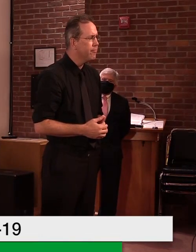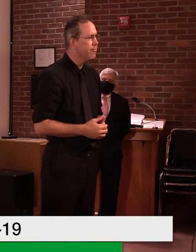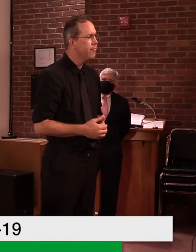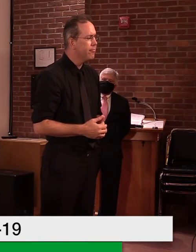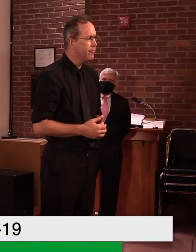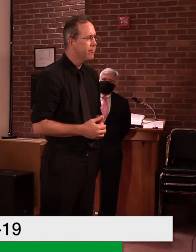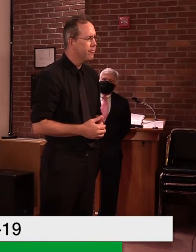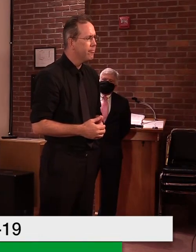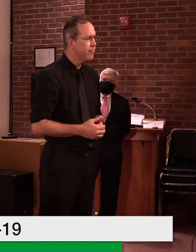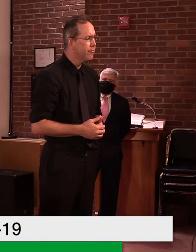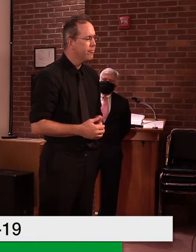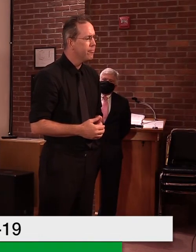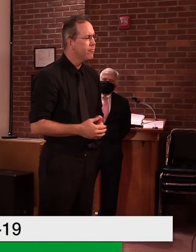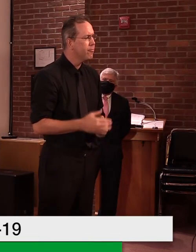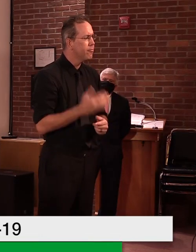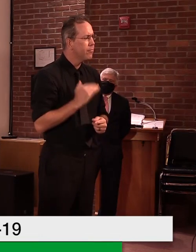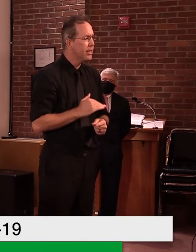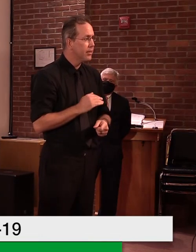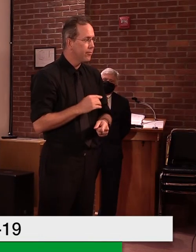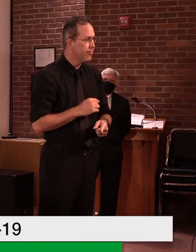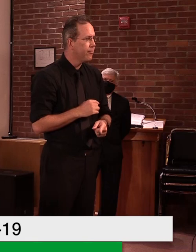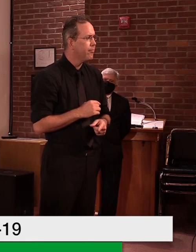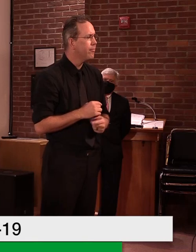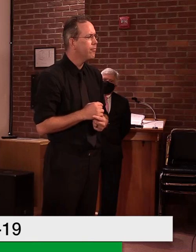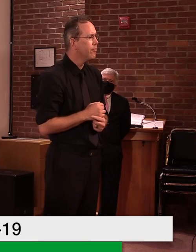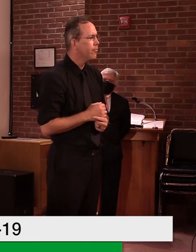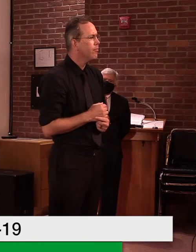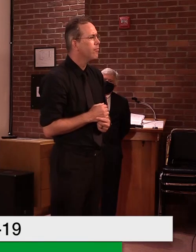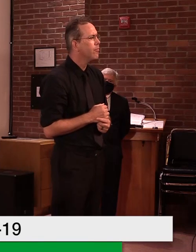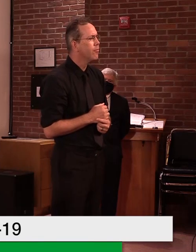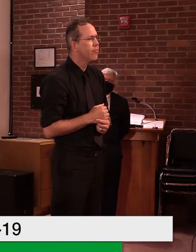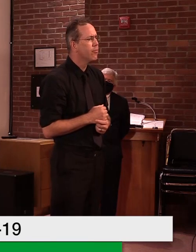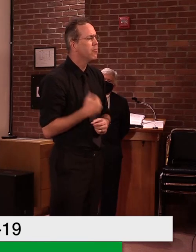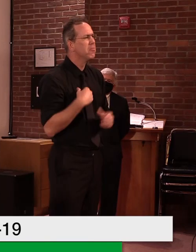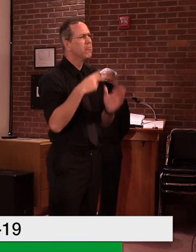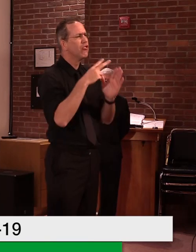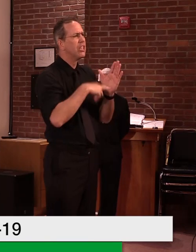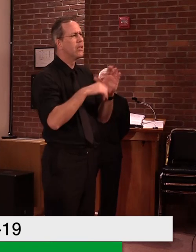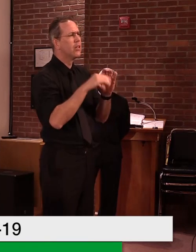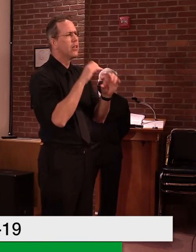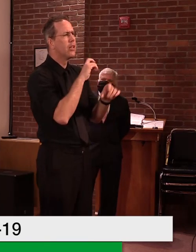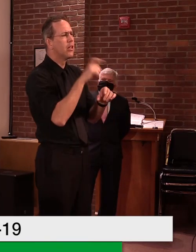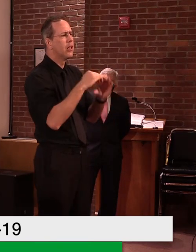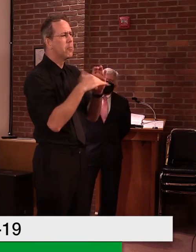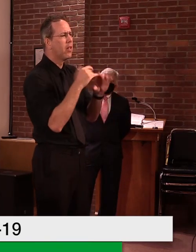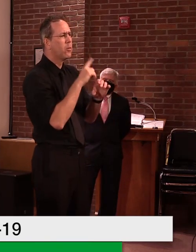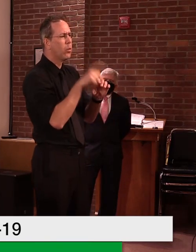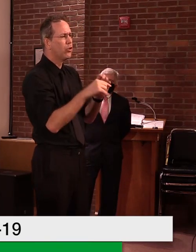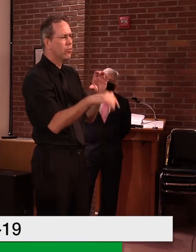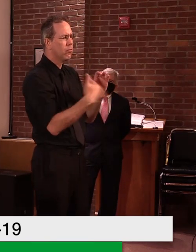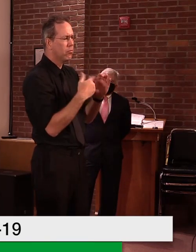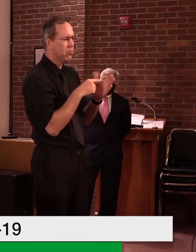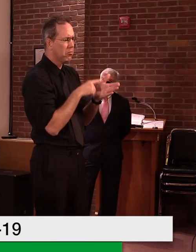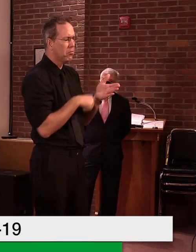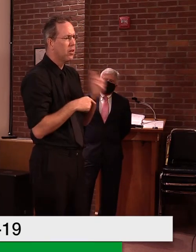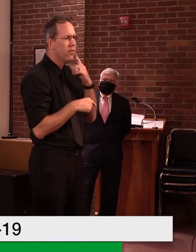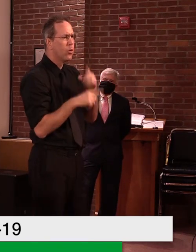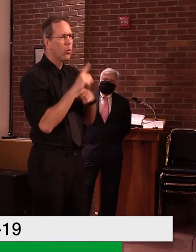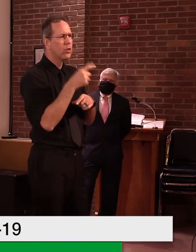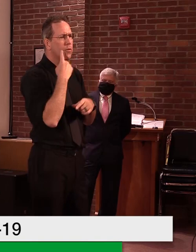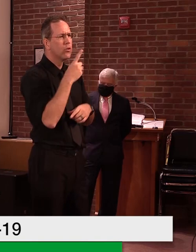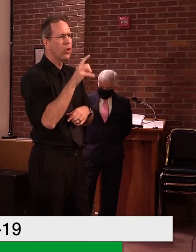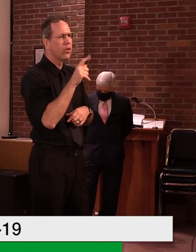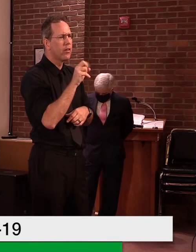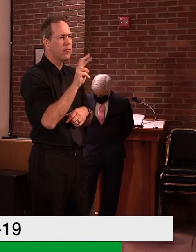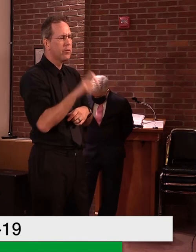I decided to ask the question anyway, even though I sent the email to you for Dr. Levine. The governor's mask mandate makes this